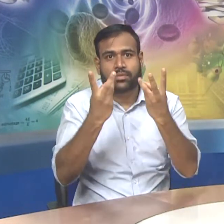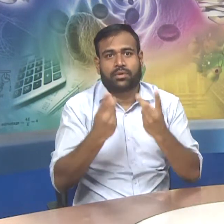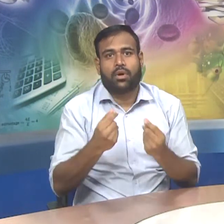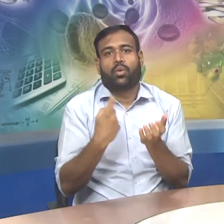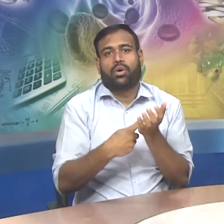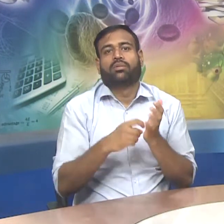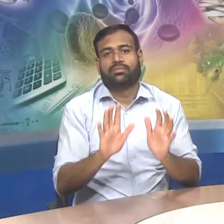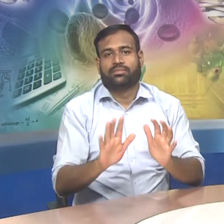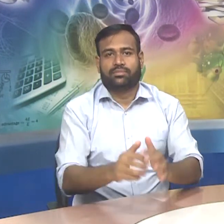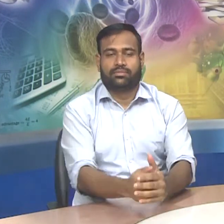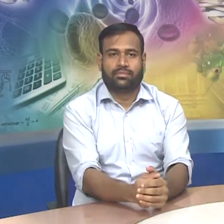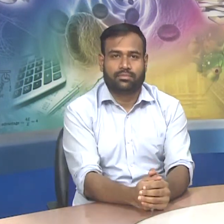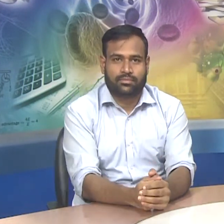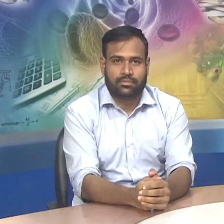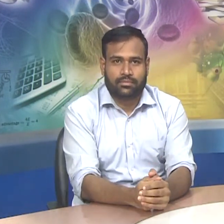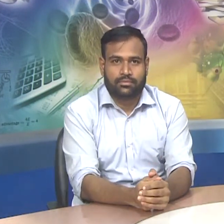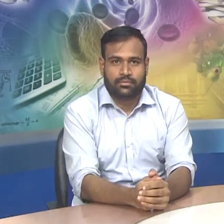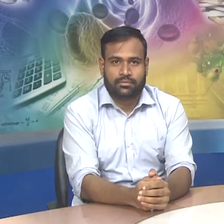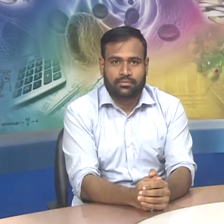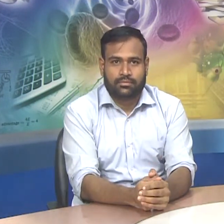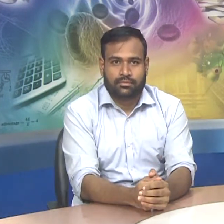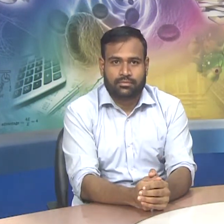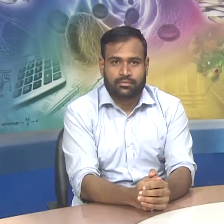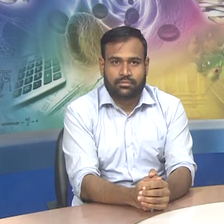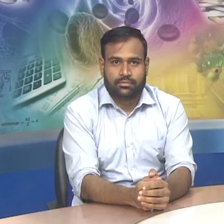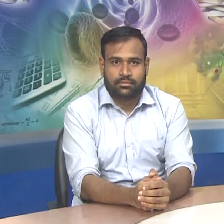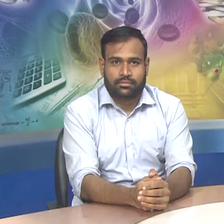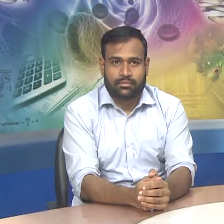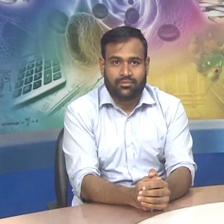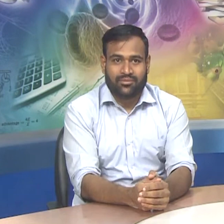and the vote also would be transferred to the next.